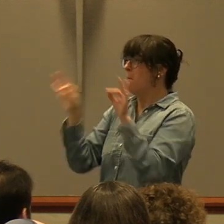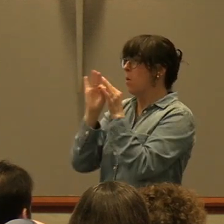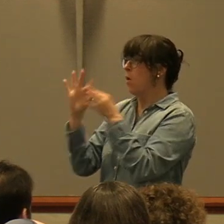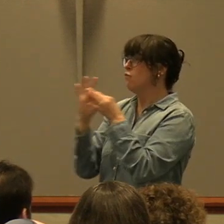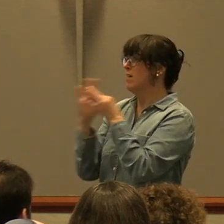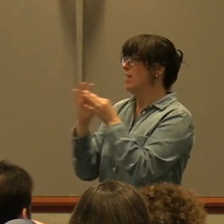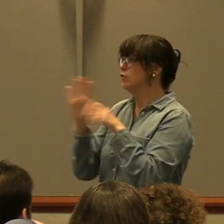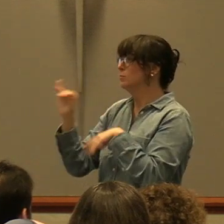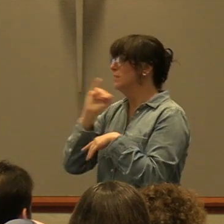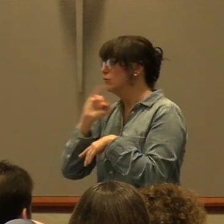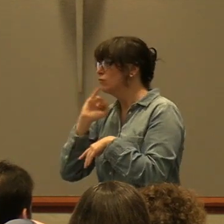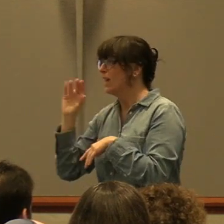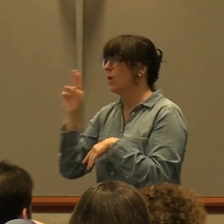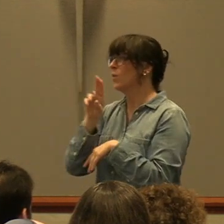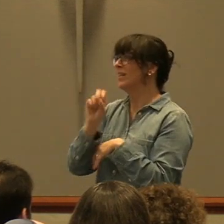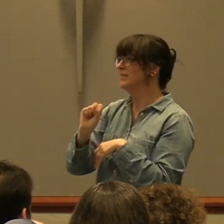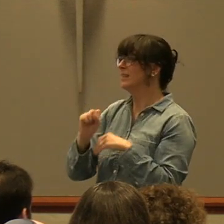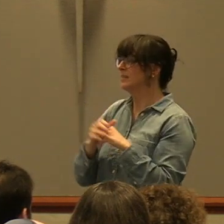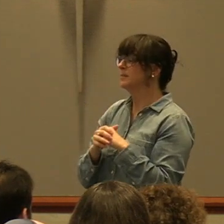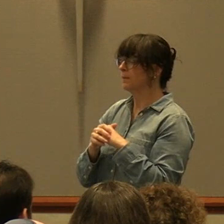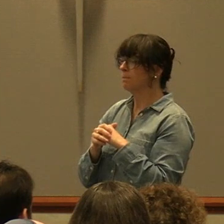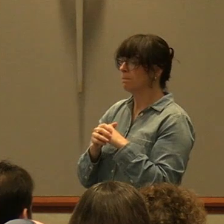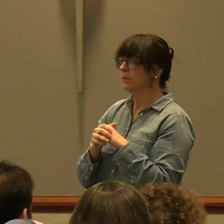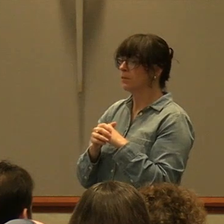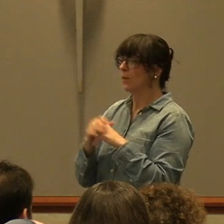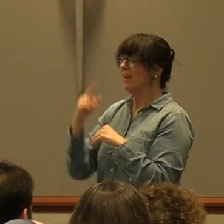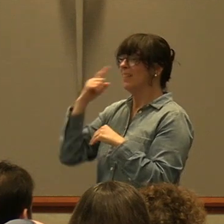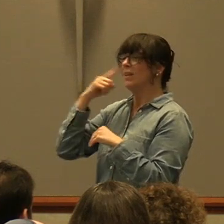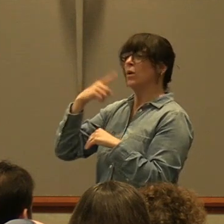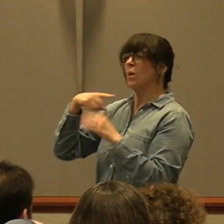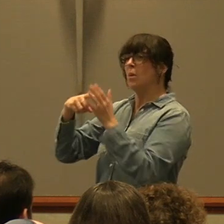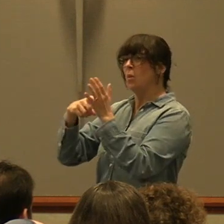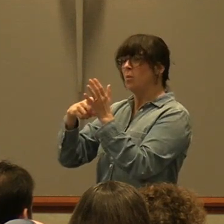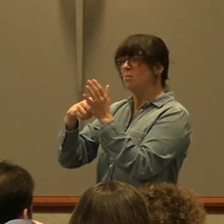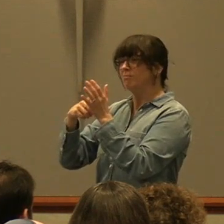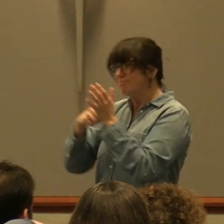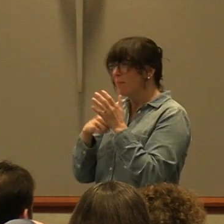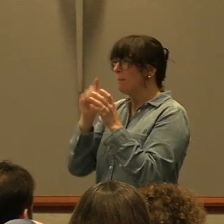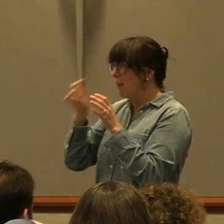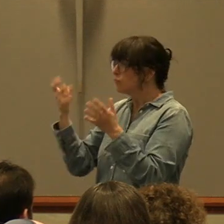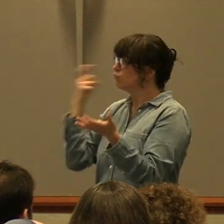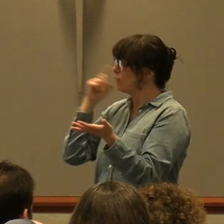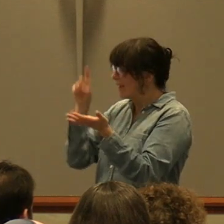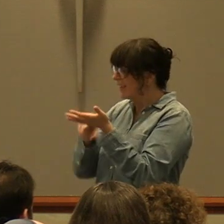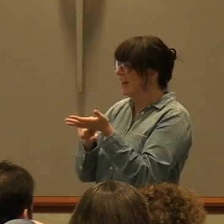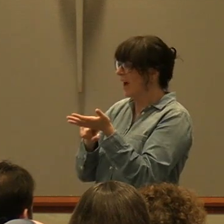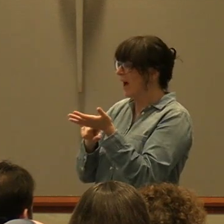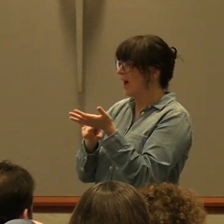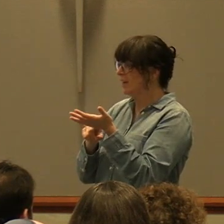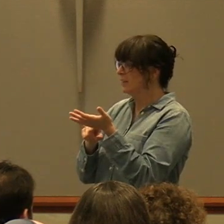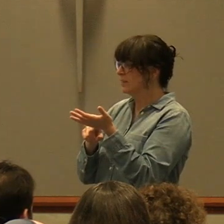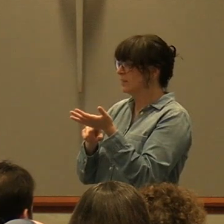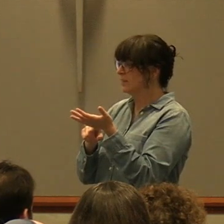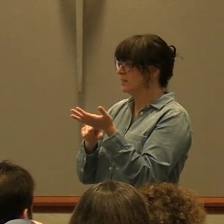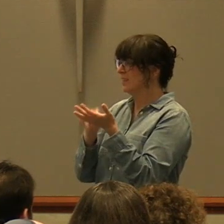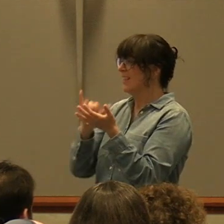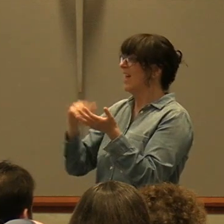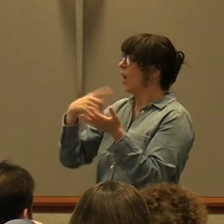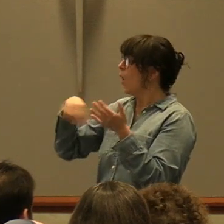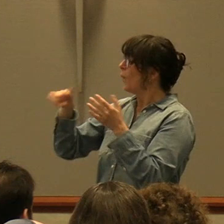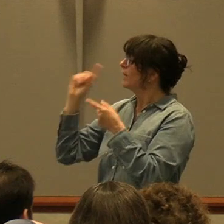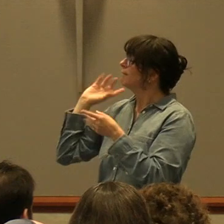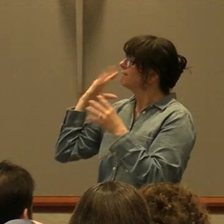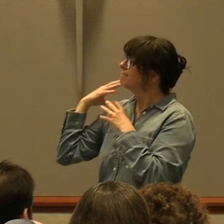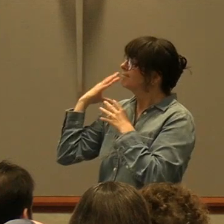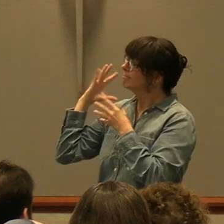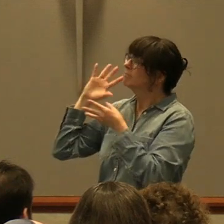Israel. So we have to recognize that we have developed over the